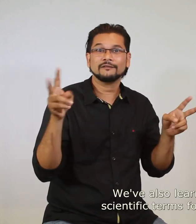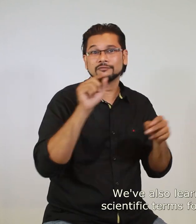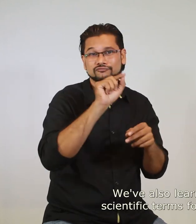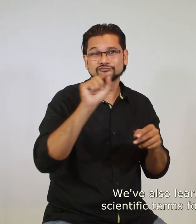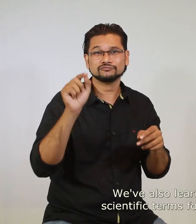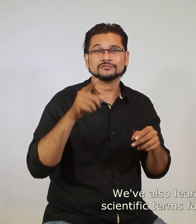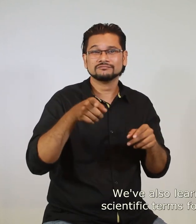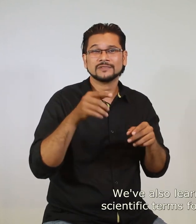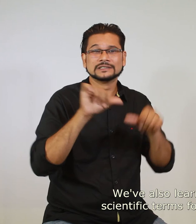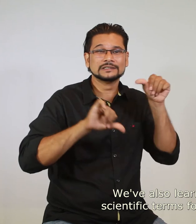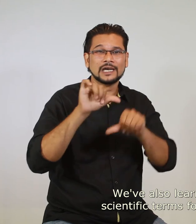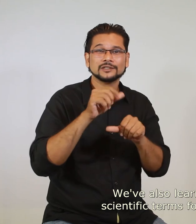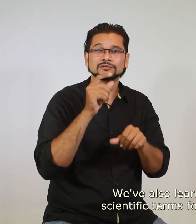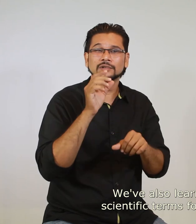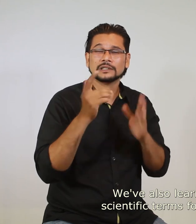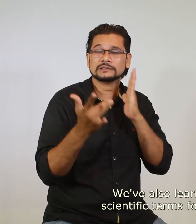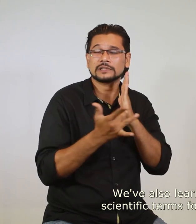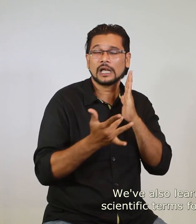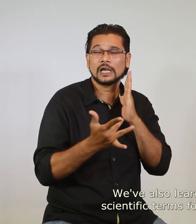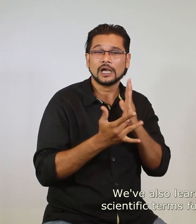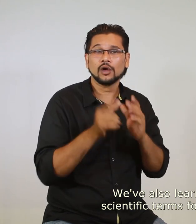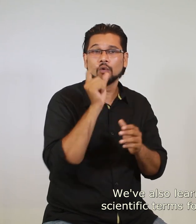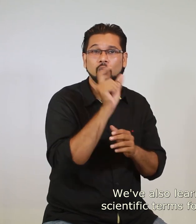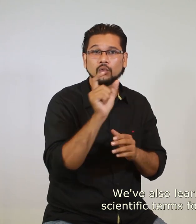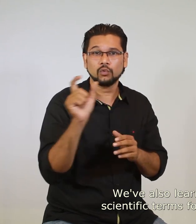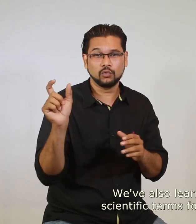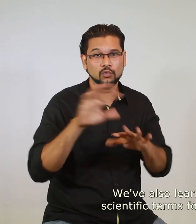We have also learned the scientific terms for these.